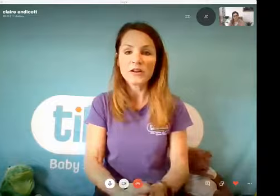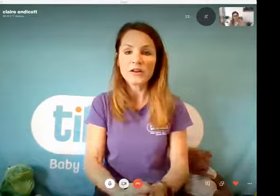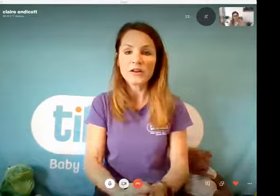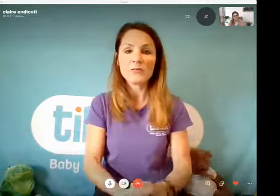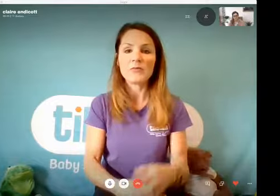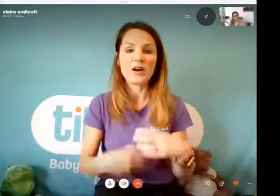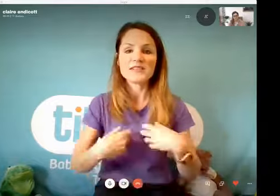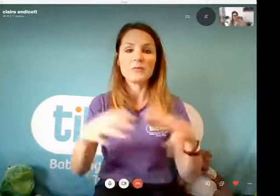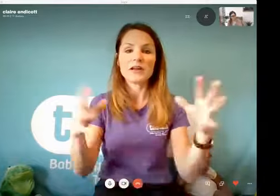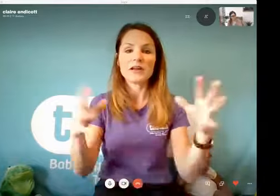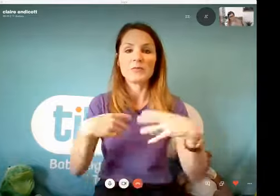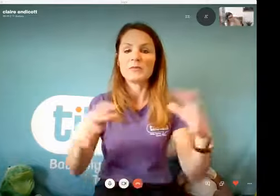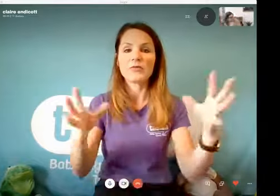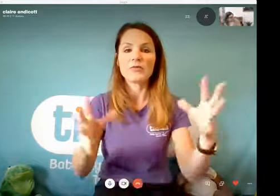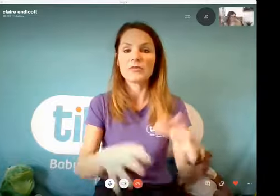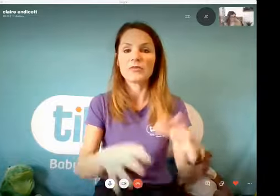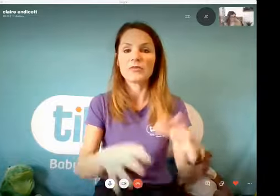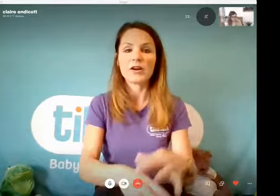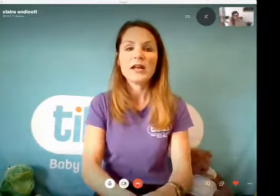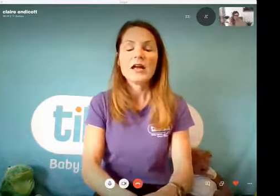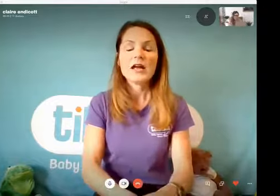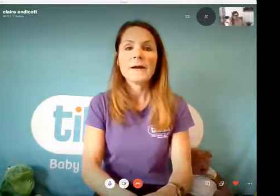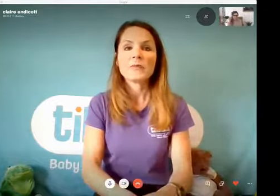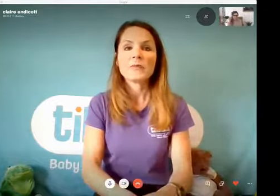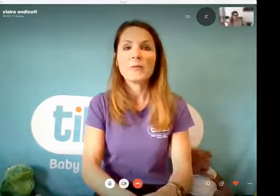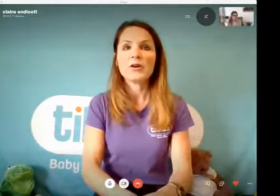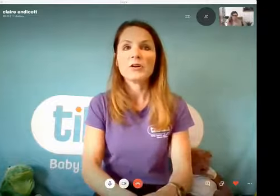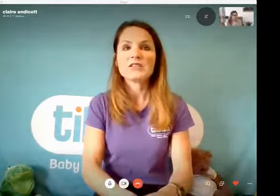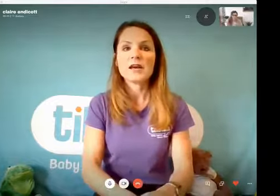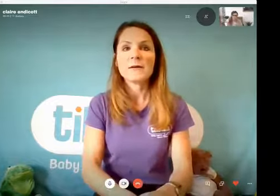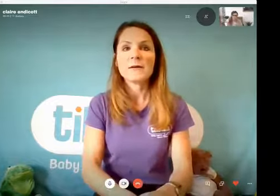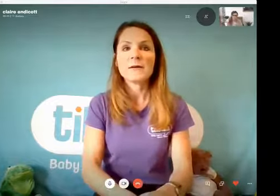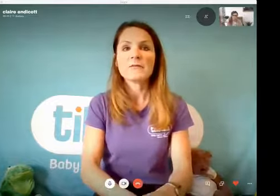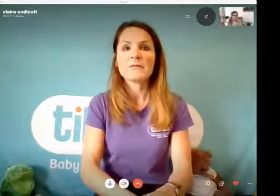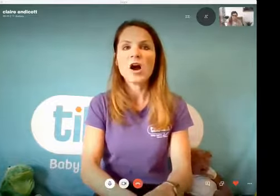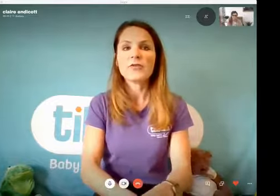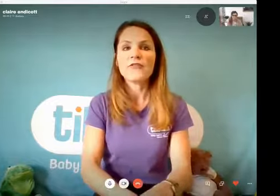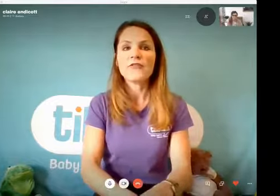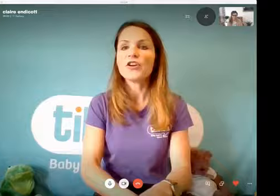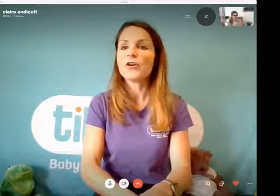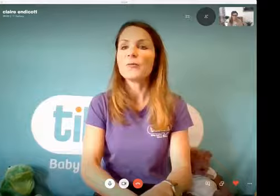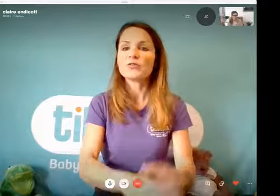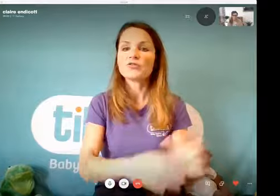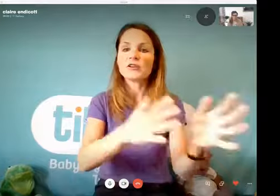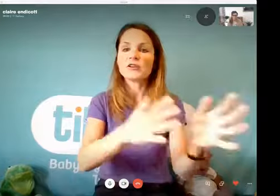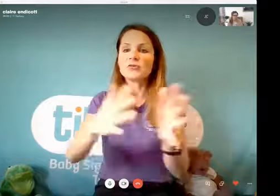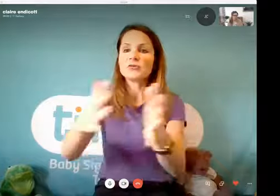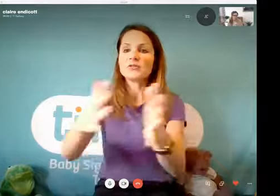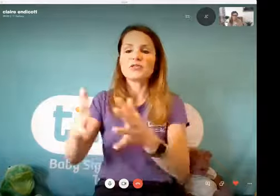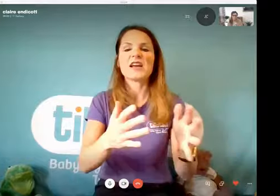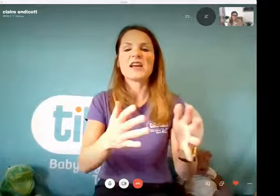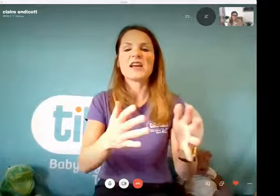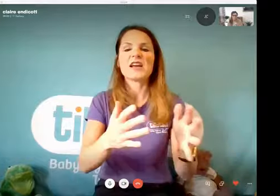I say go for it. But start with a few, but try and do different subjects almost. So